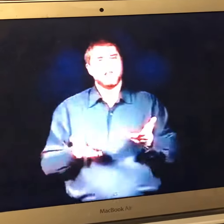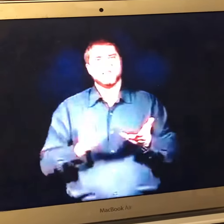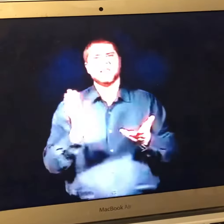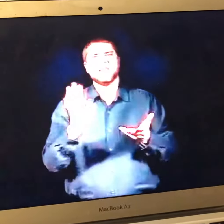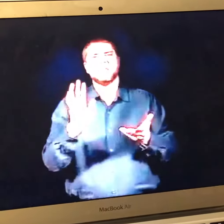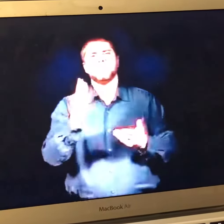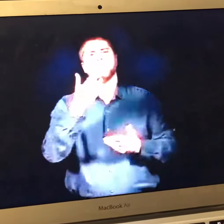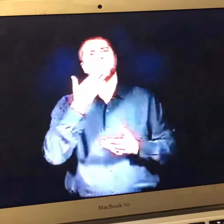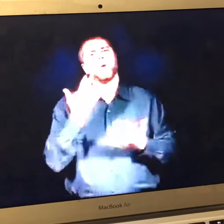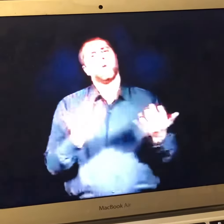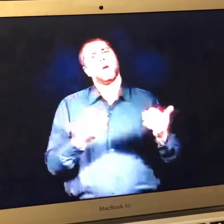child.